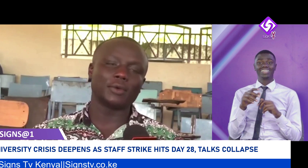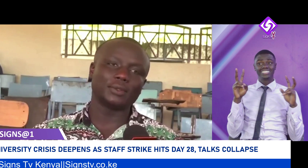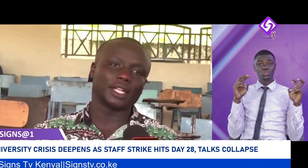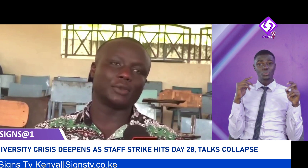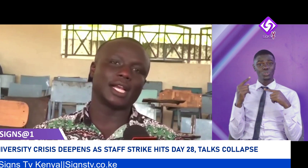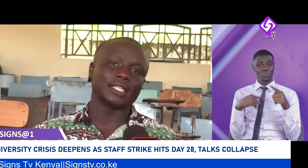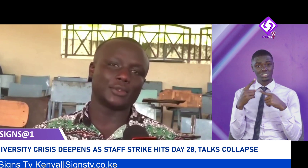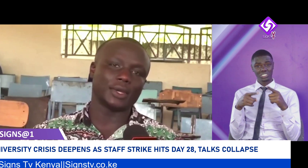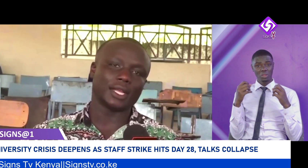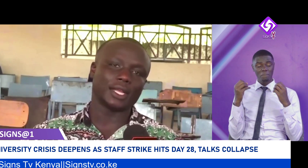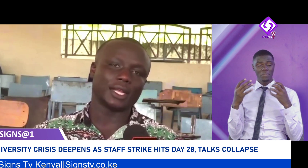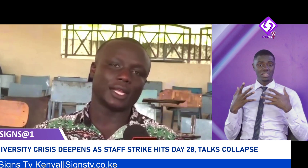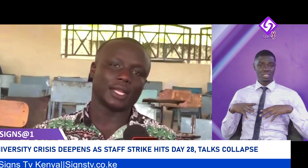wetu hata tukiacha shule.